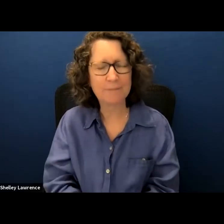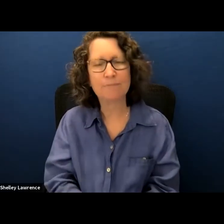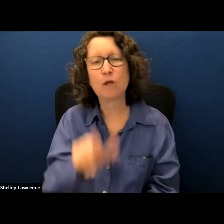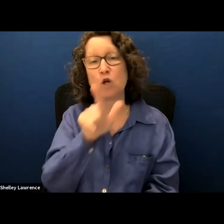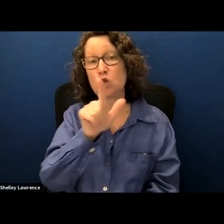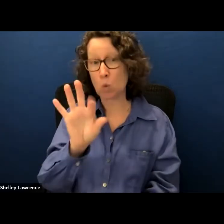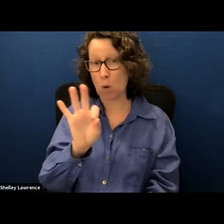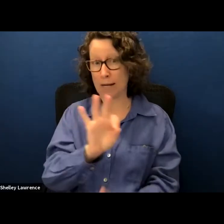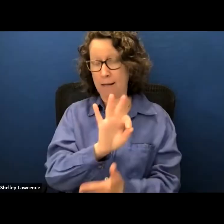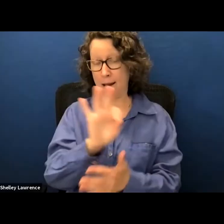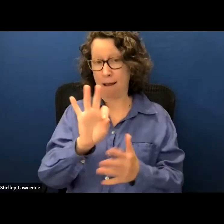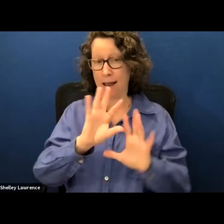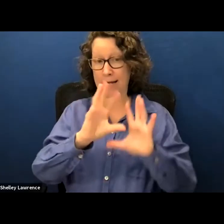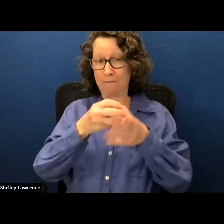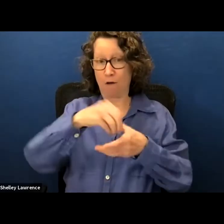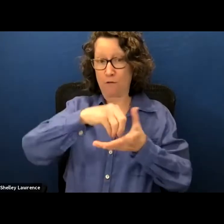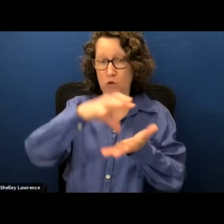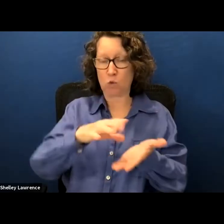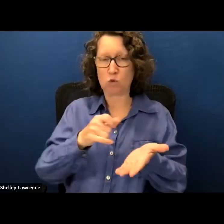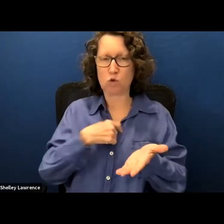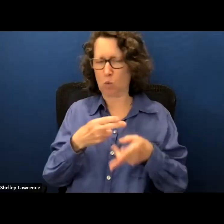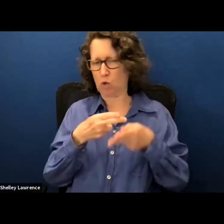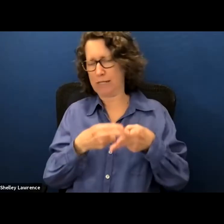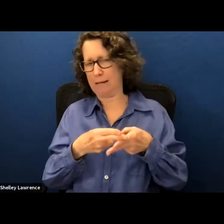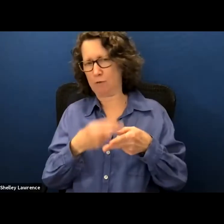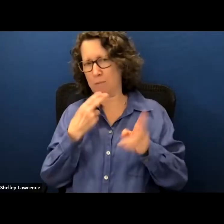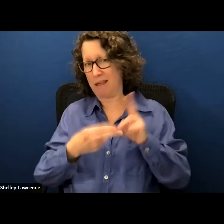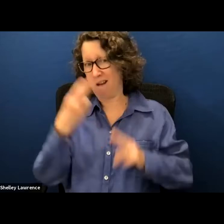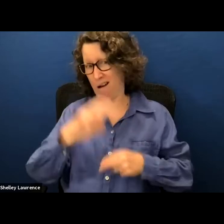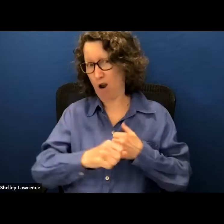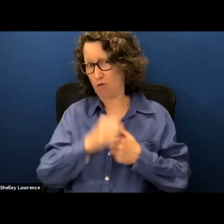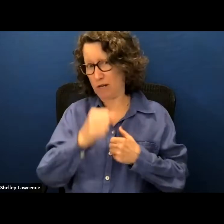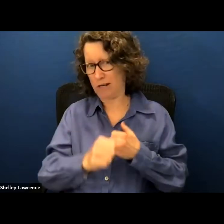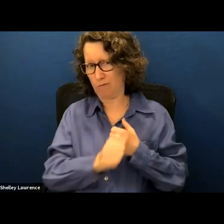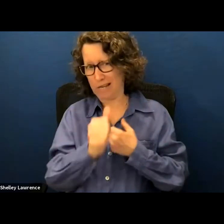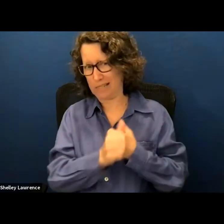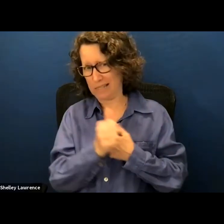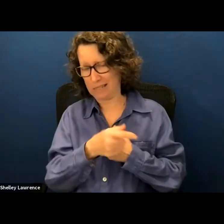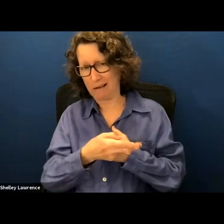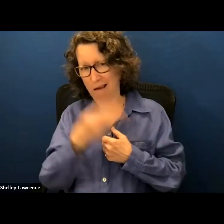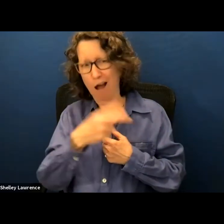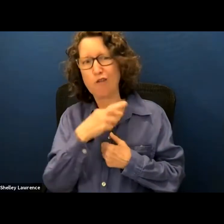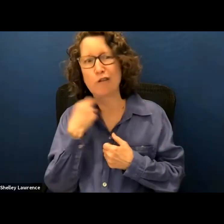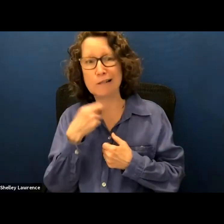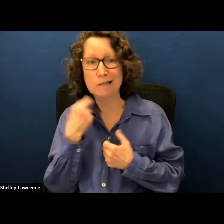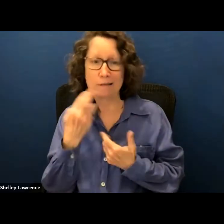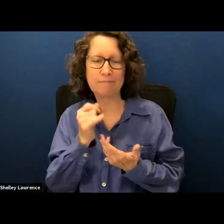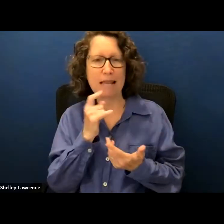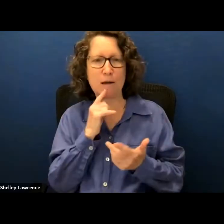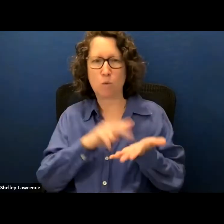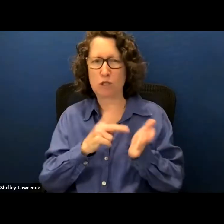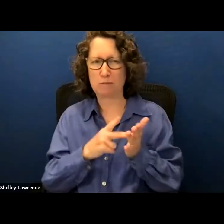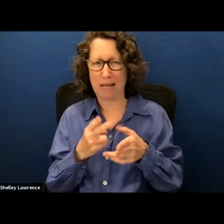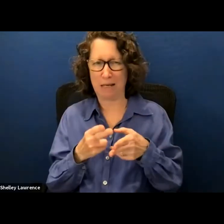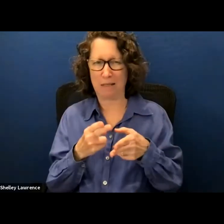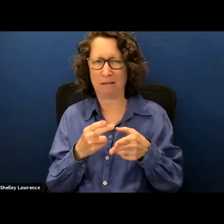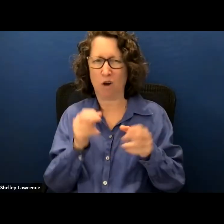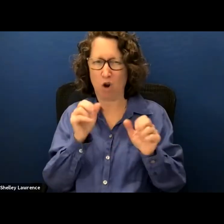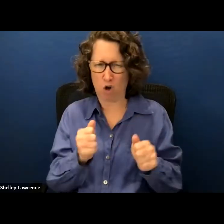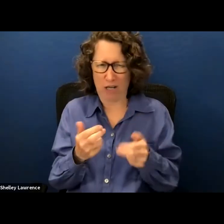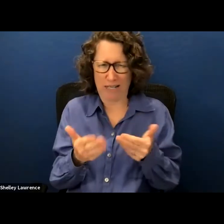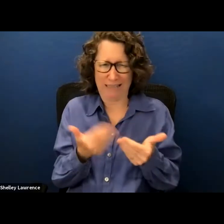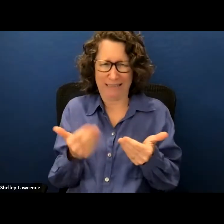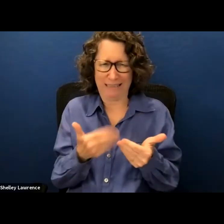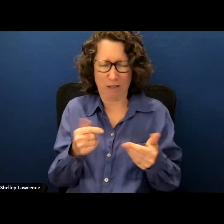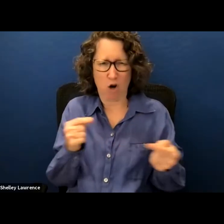29 of the crises involved students who were deemed to be at high risk, which means they were imminently in danger of harming themselves